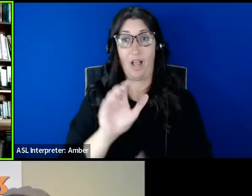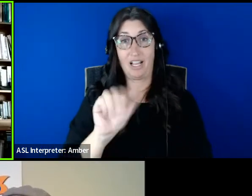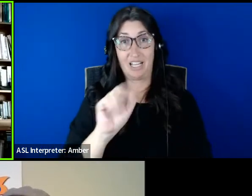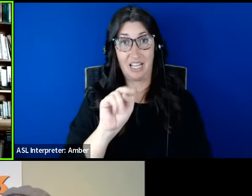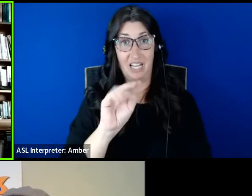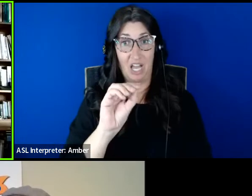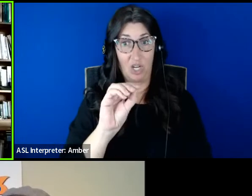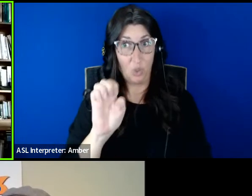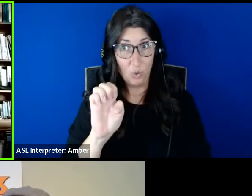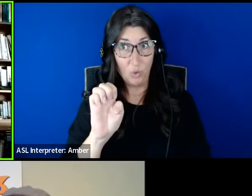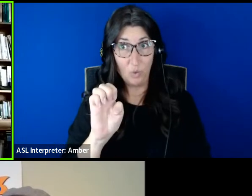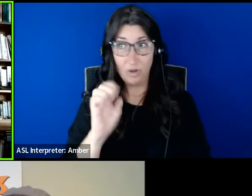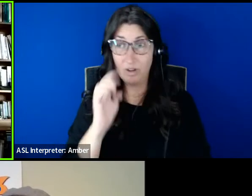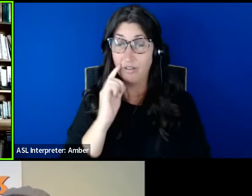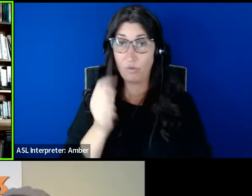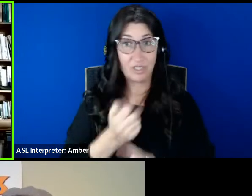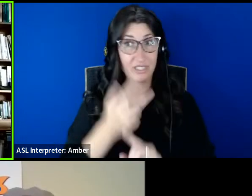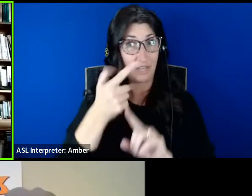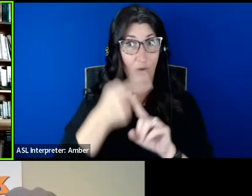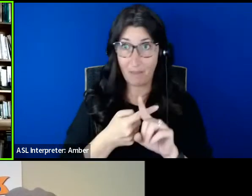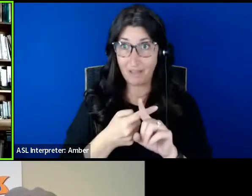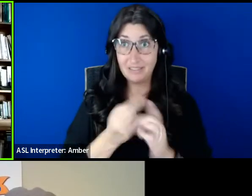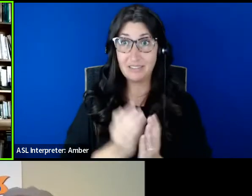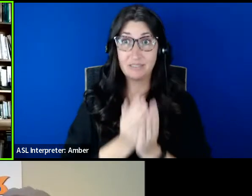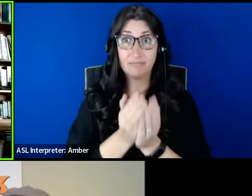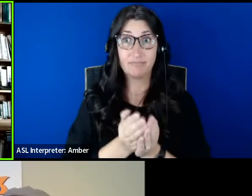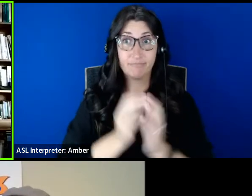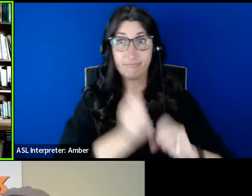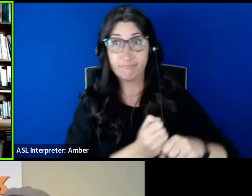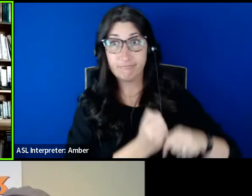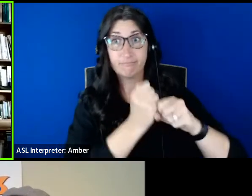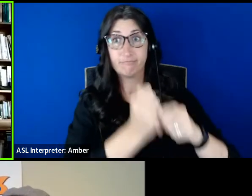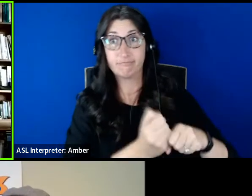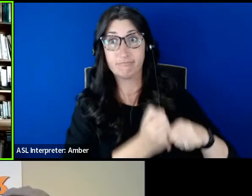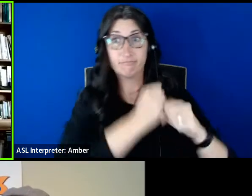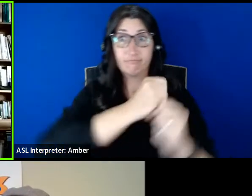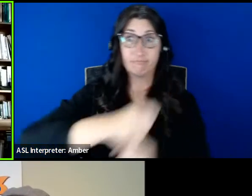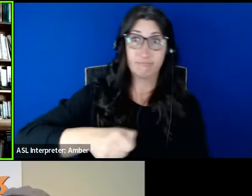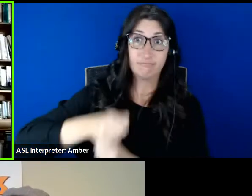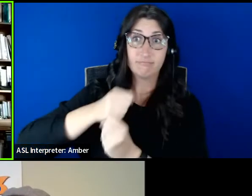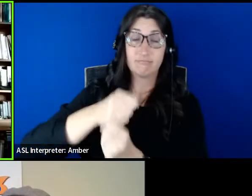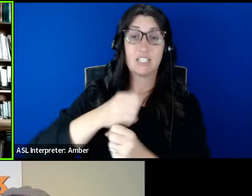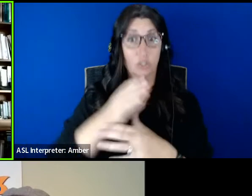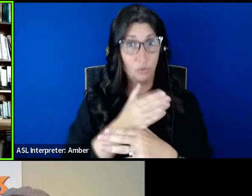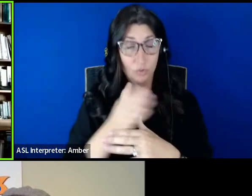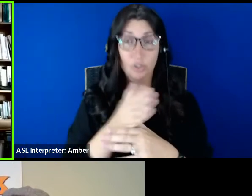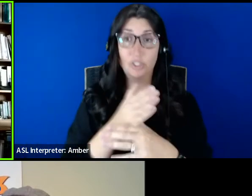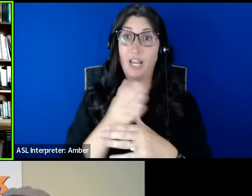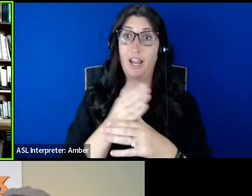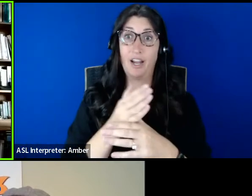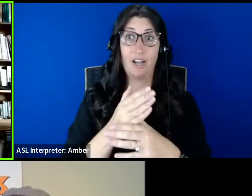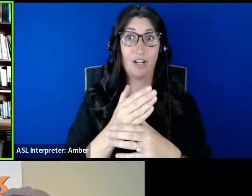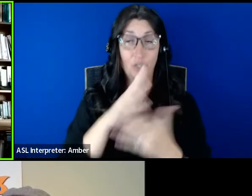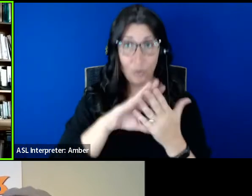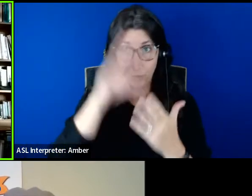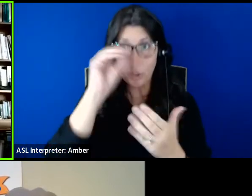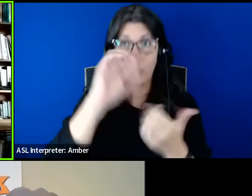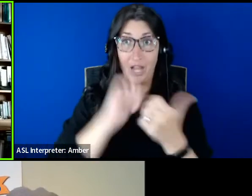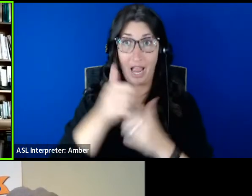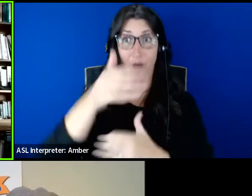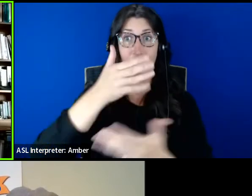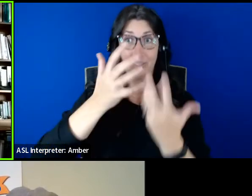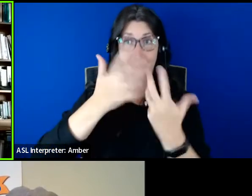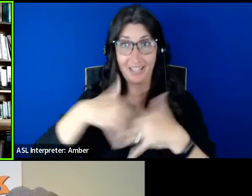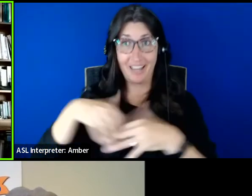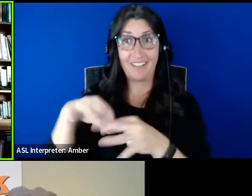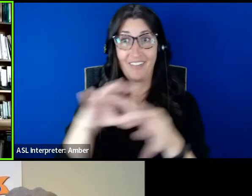have to learn to get along with each other. And you got to learn to share your resources and your provision with one another in order